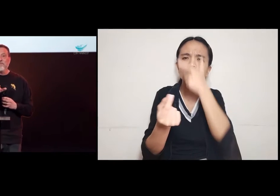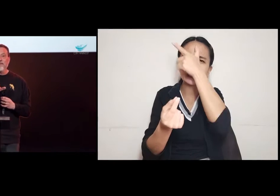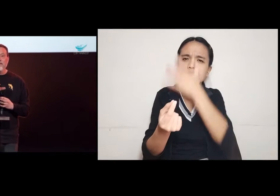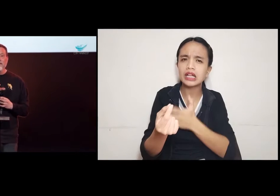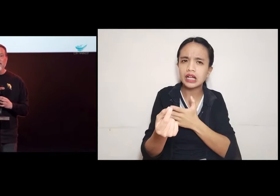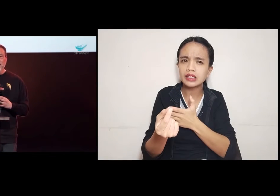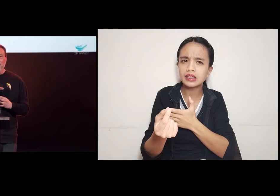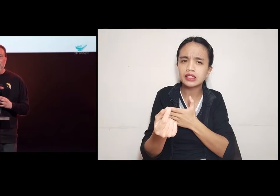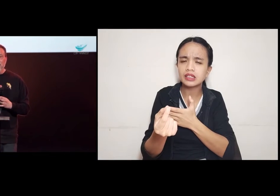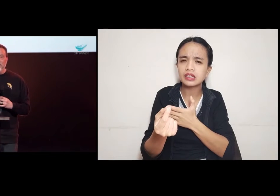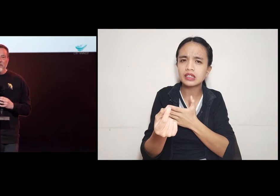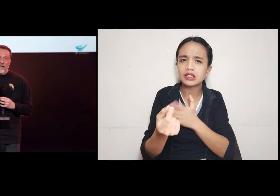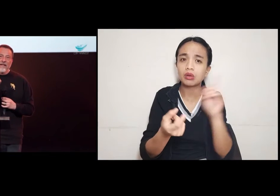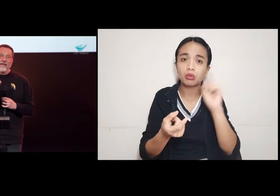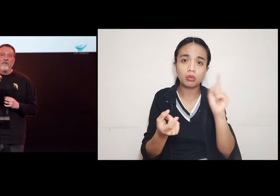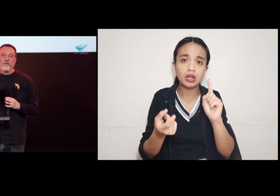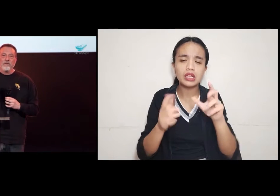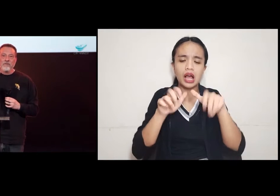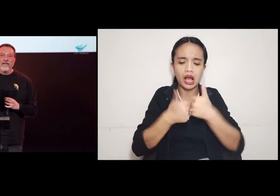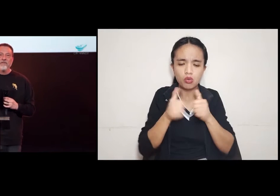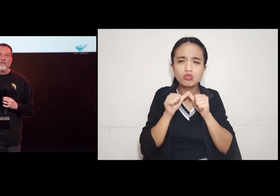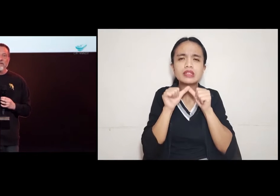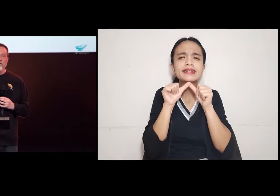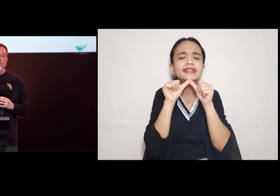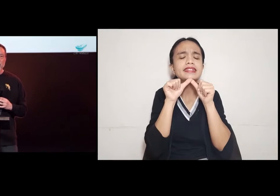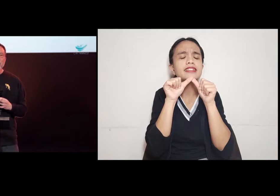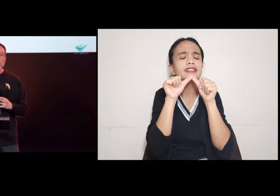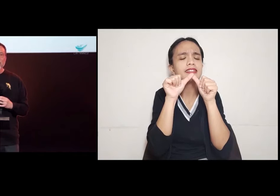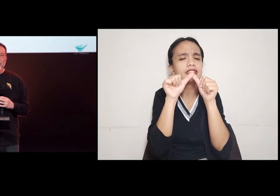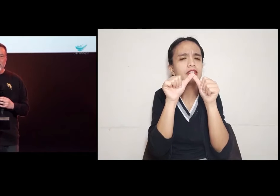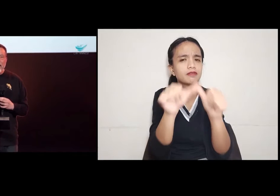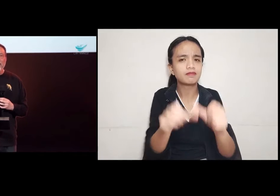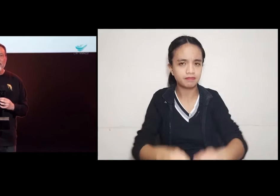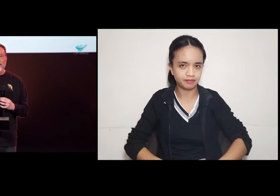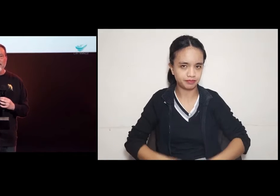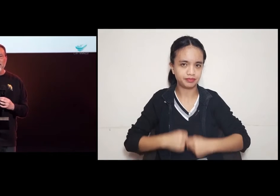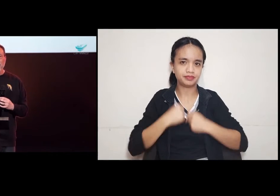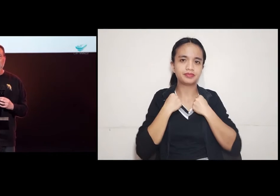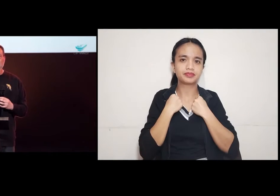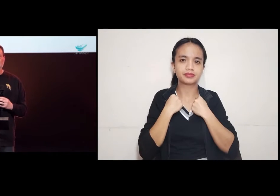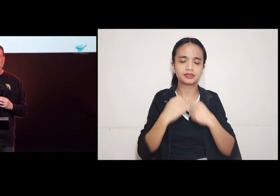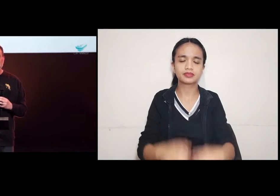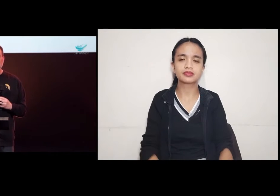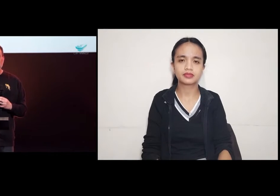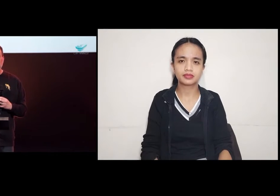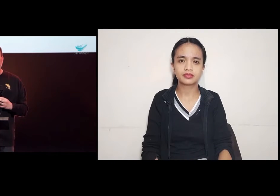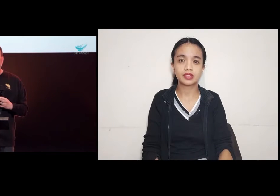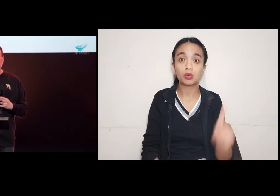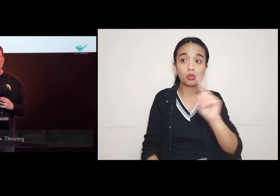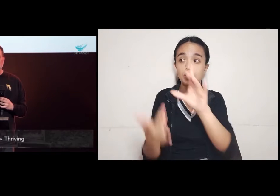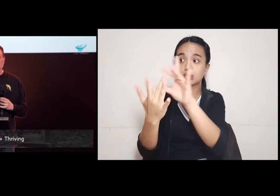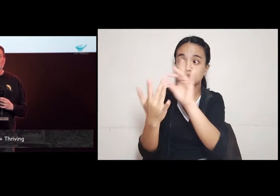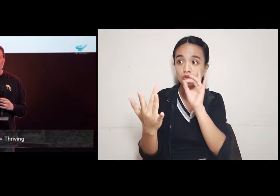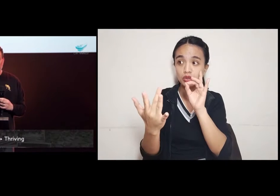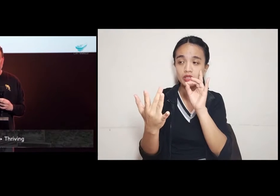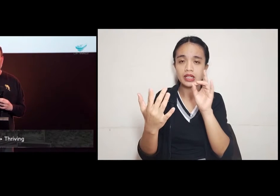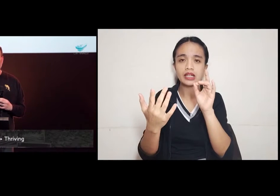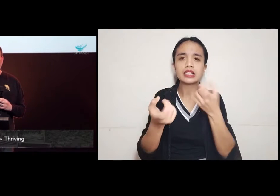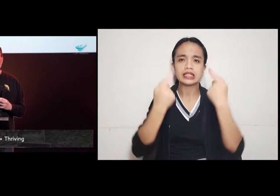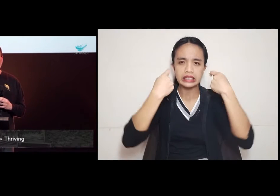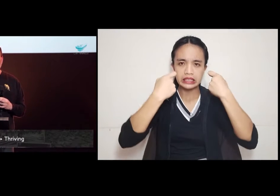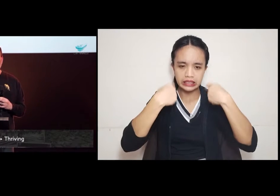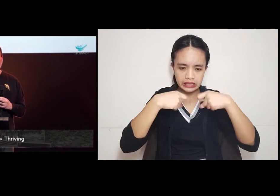do to get you to leave simply surviving, to choose to start